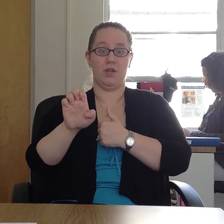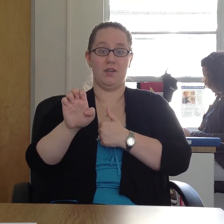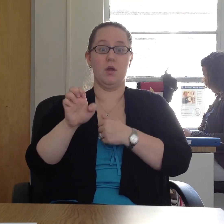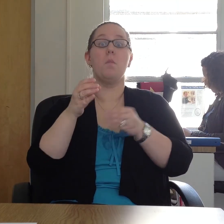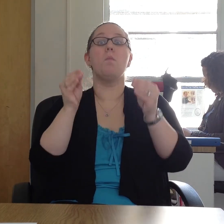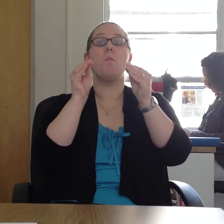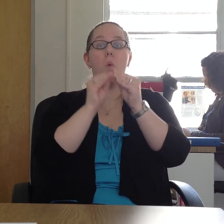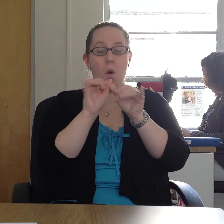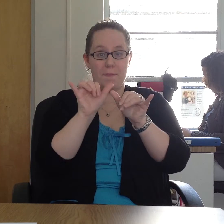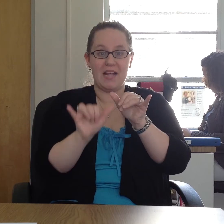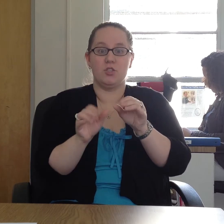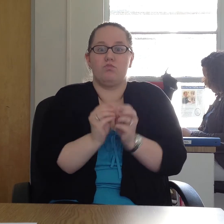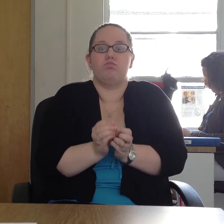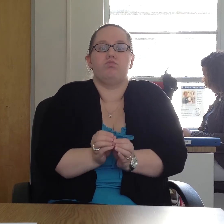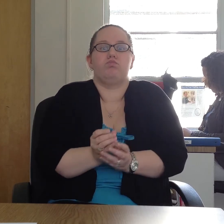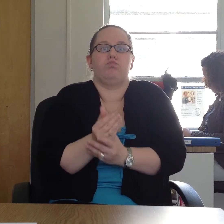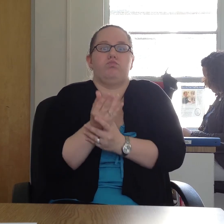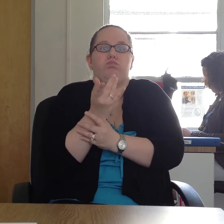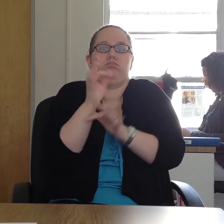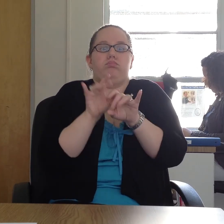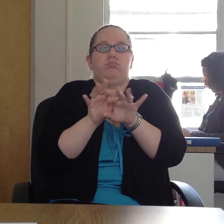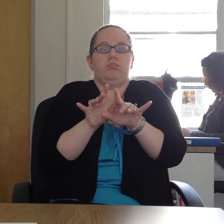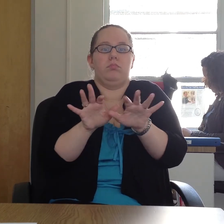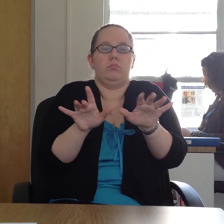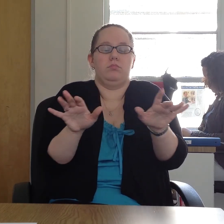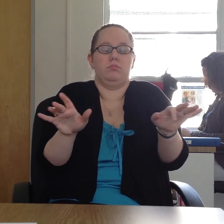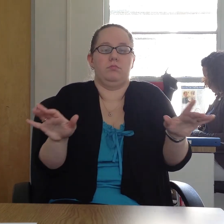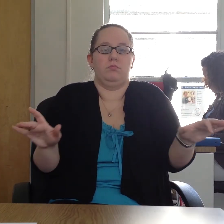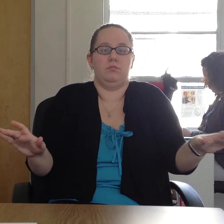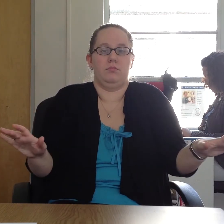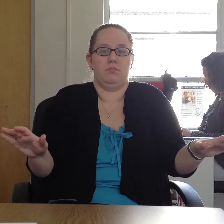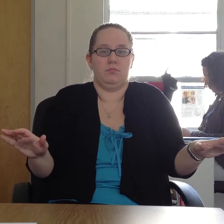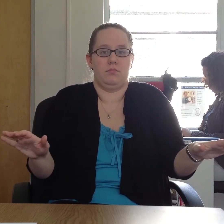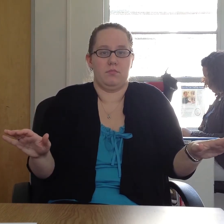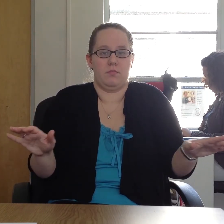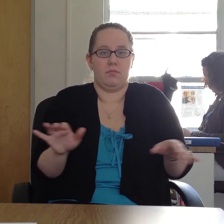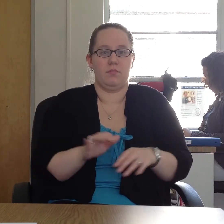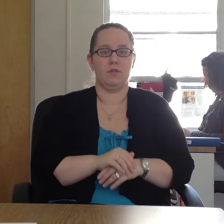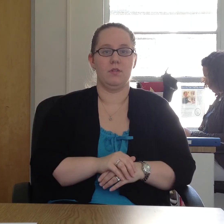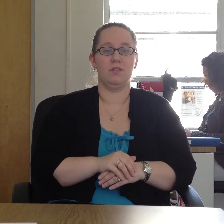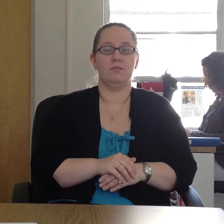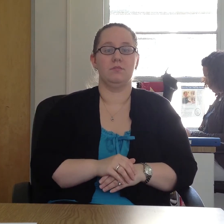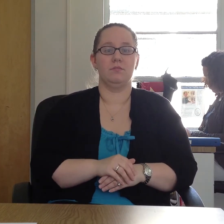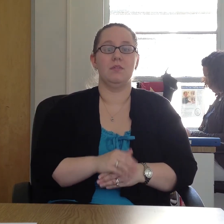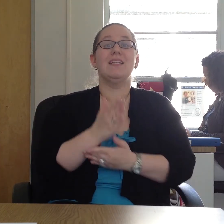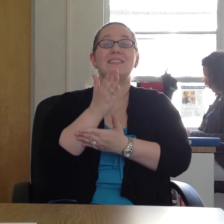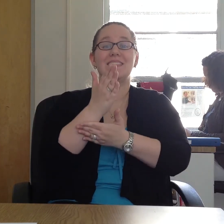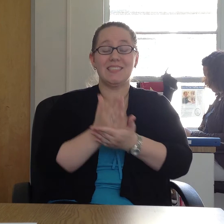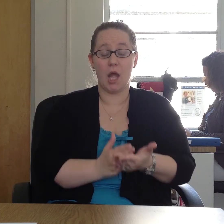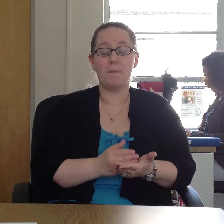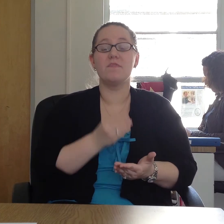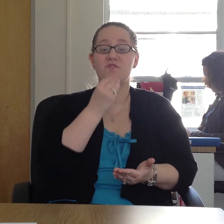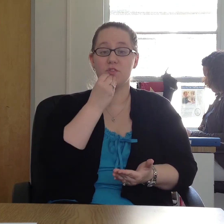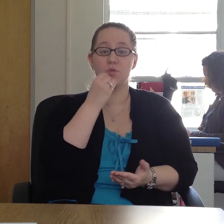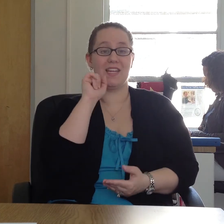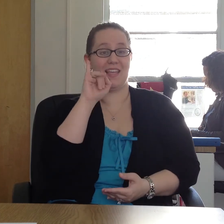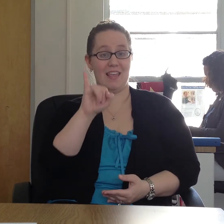It is sometimes necessary to hold raw products without refrigeration during